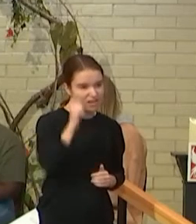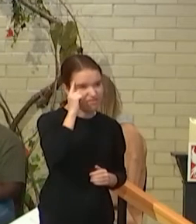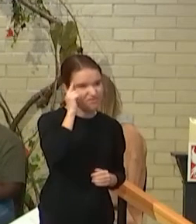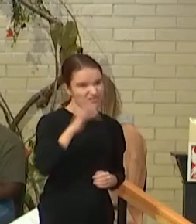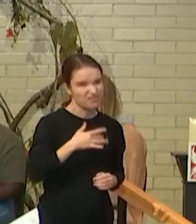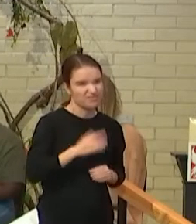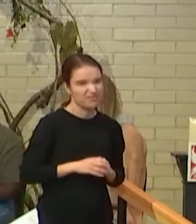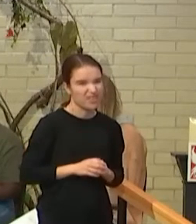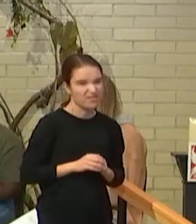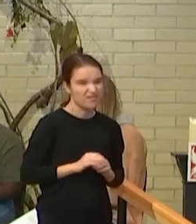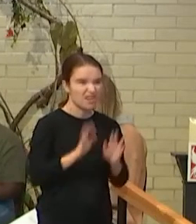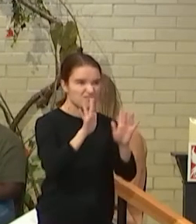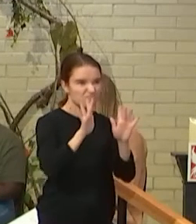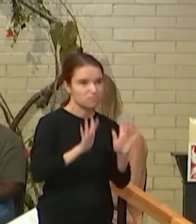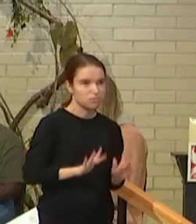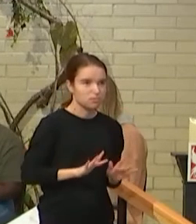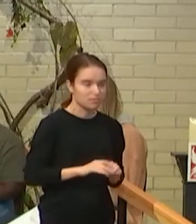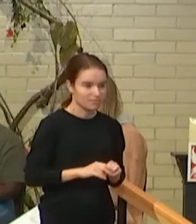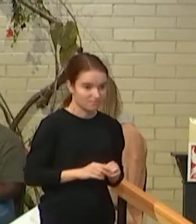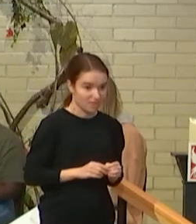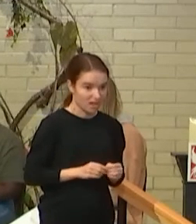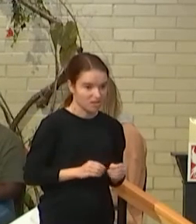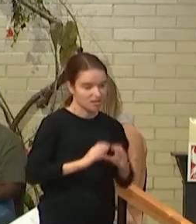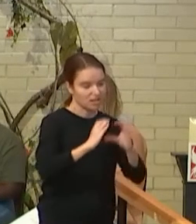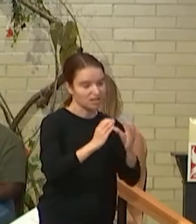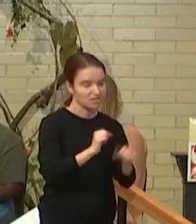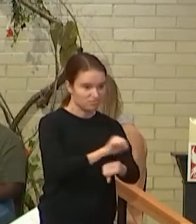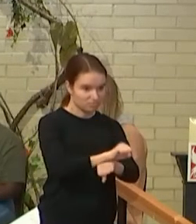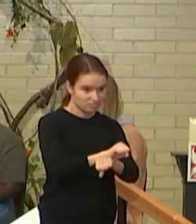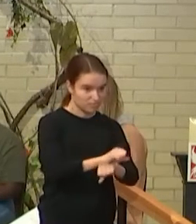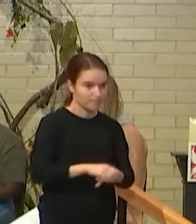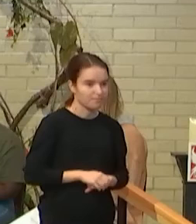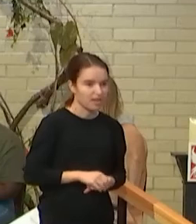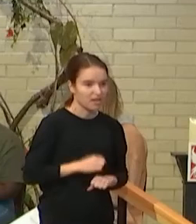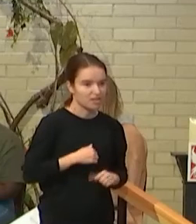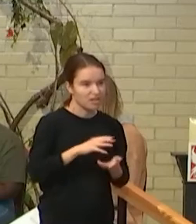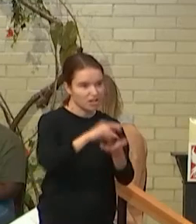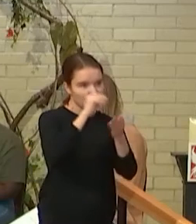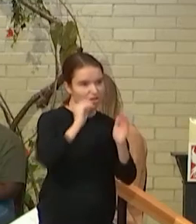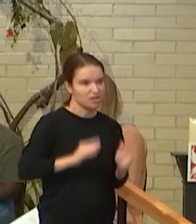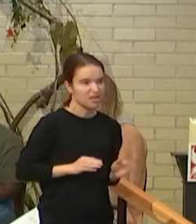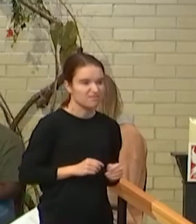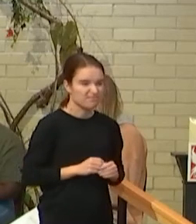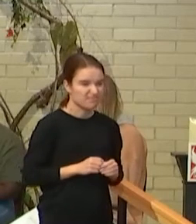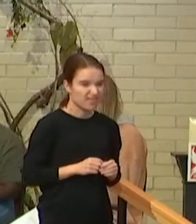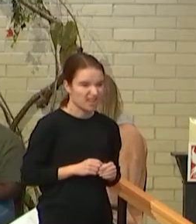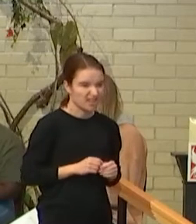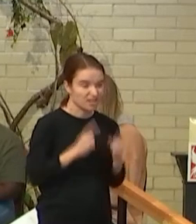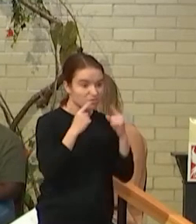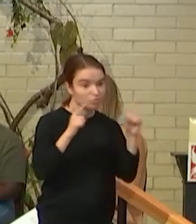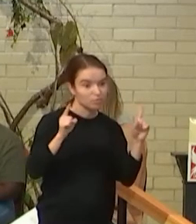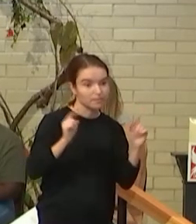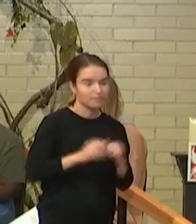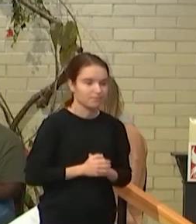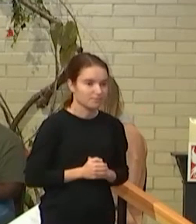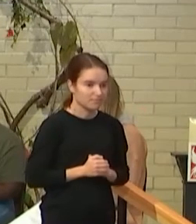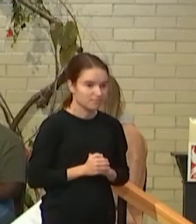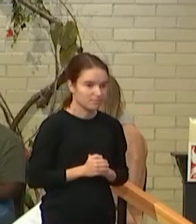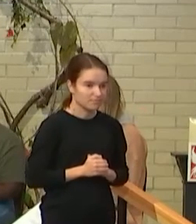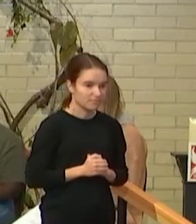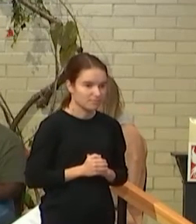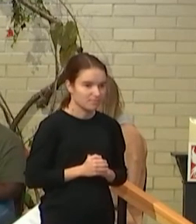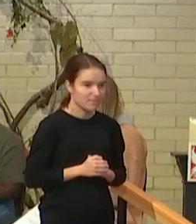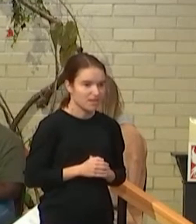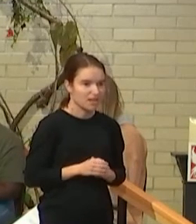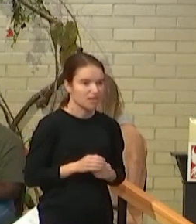more at my classes and have been able to, you know, successfully learn the content, as opposed to just like kind of